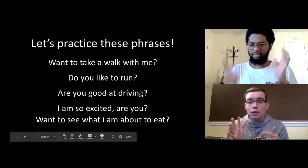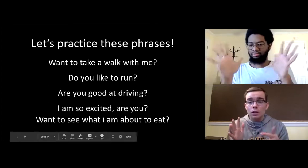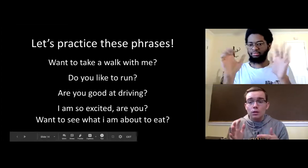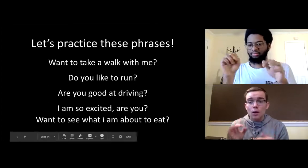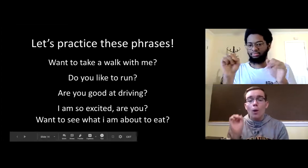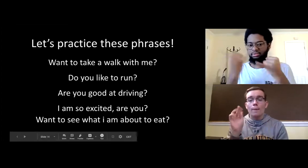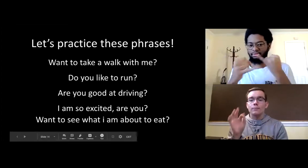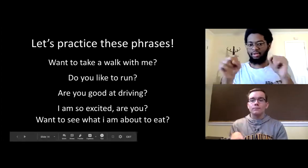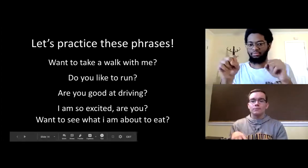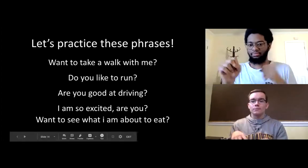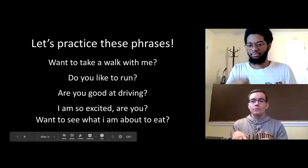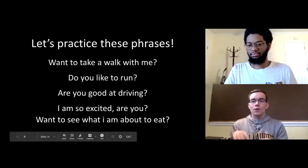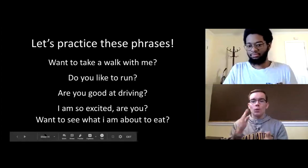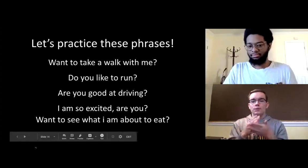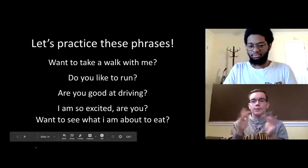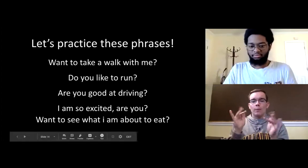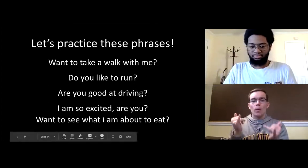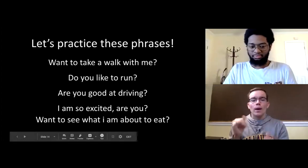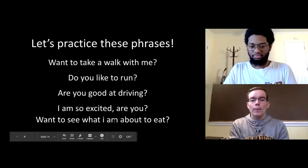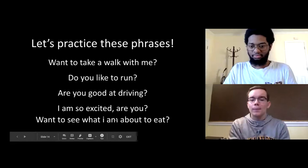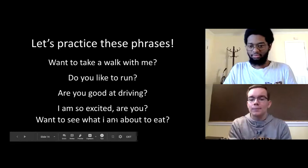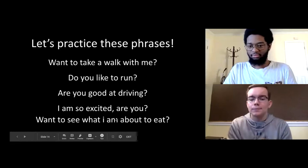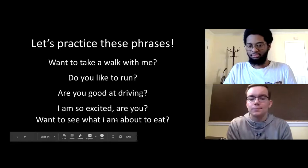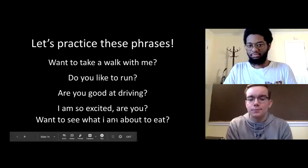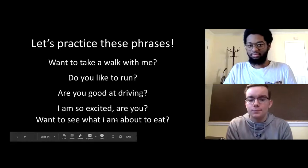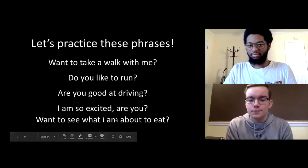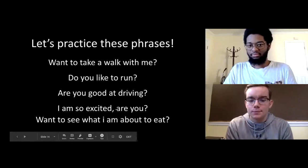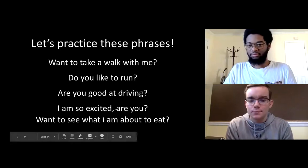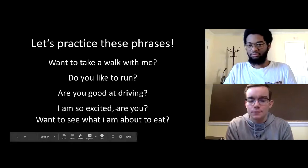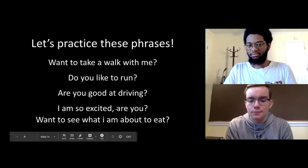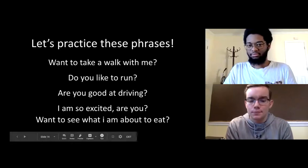I think that is it. All right, we will